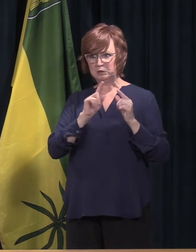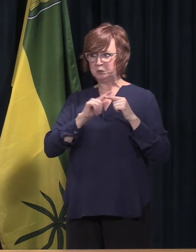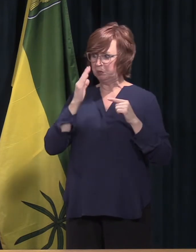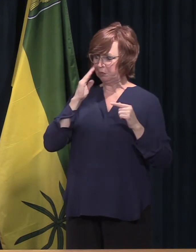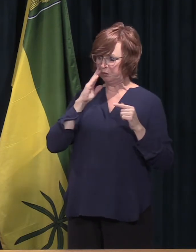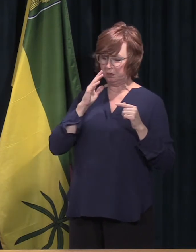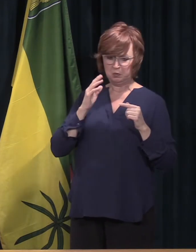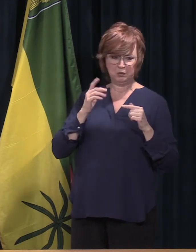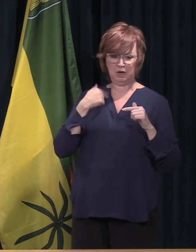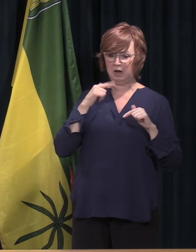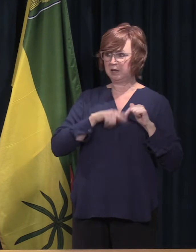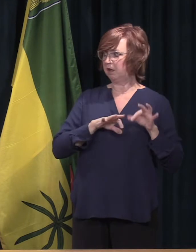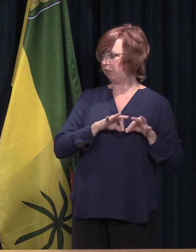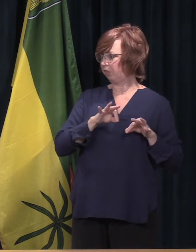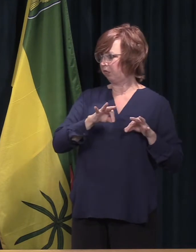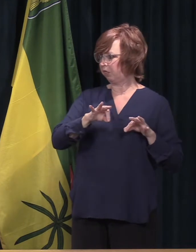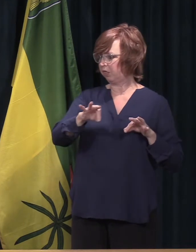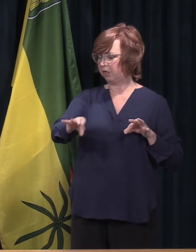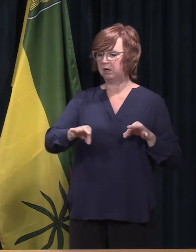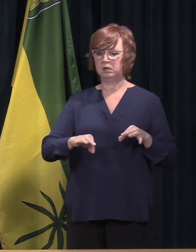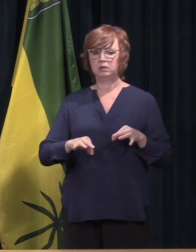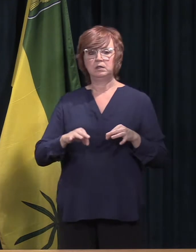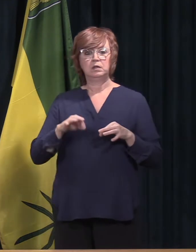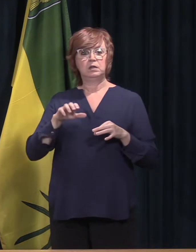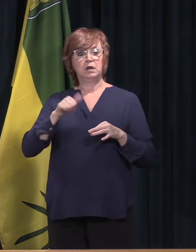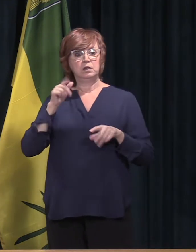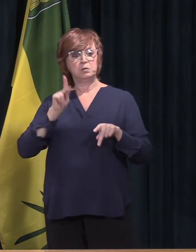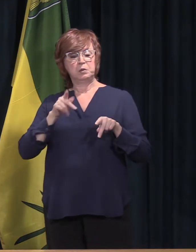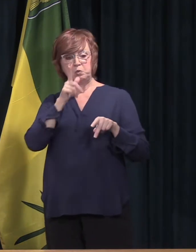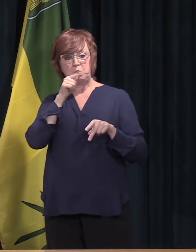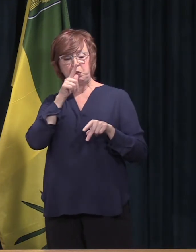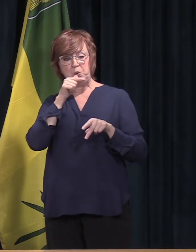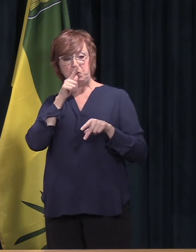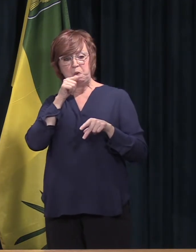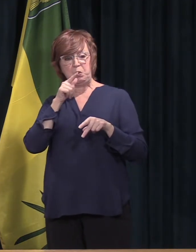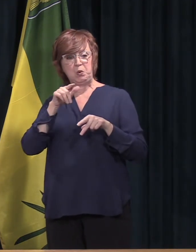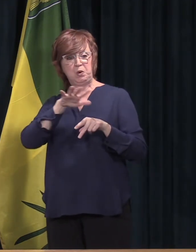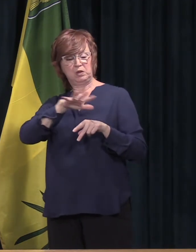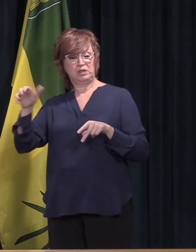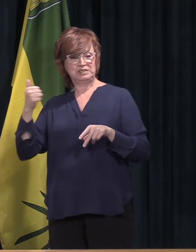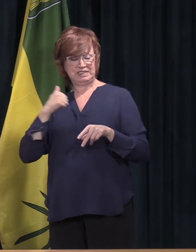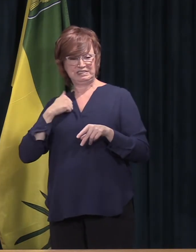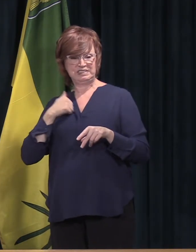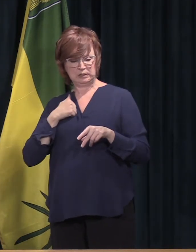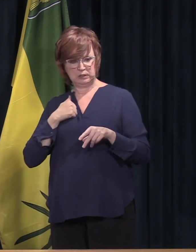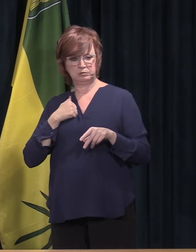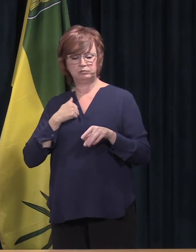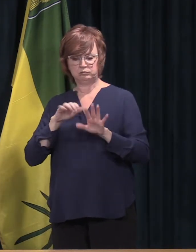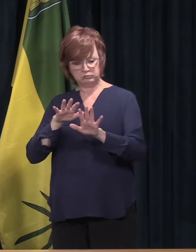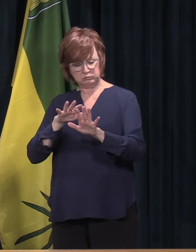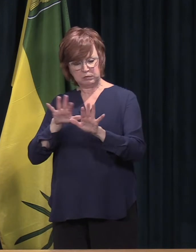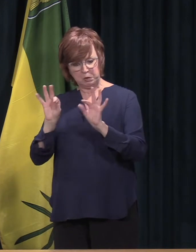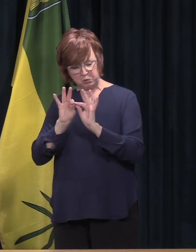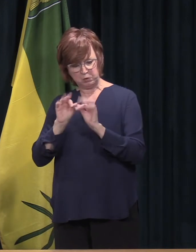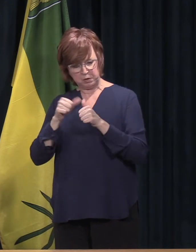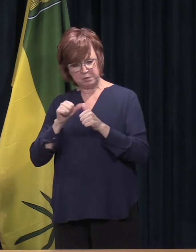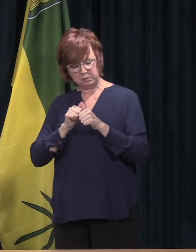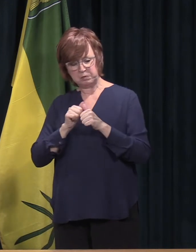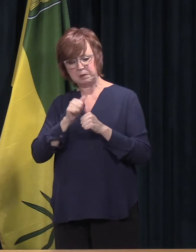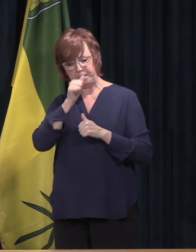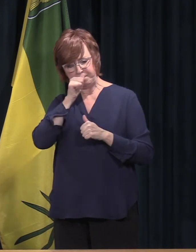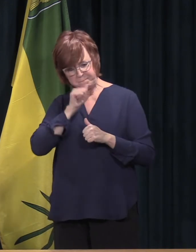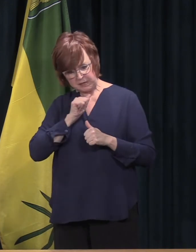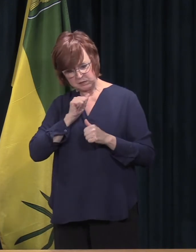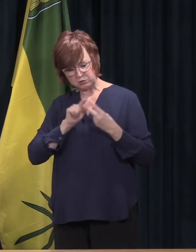longer important, is it COVID-19 or something else, just wait it out. Most people do well after 8 or 9 days, they clear the virus. So at some point, even